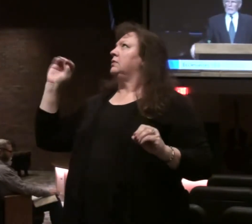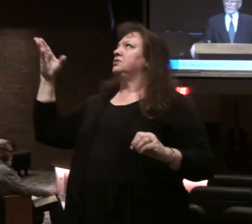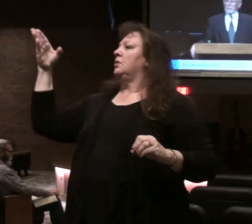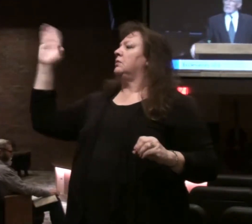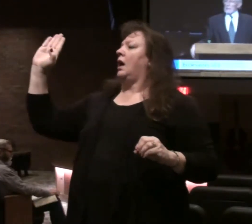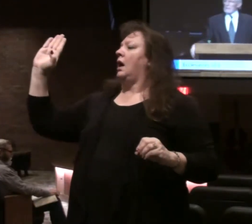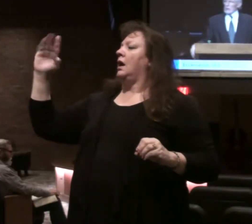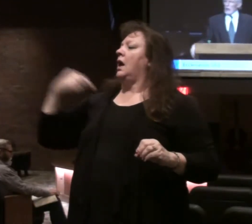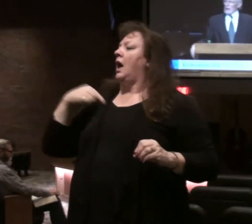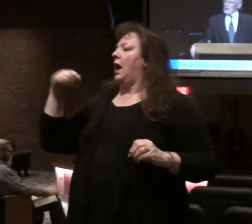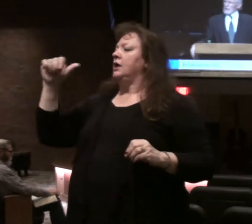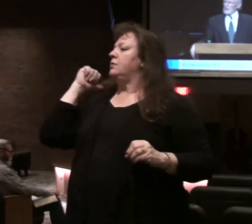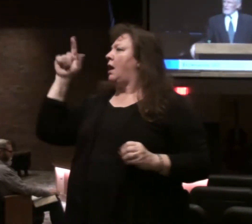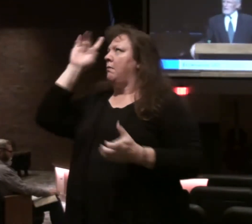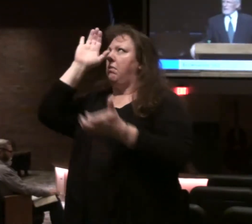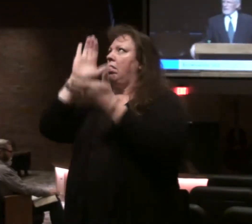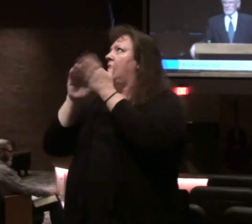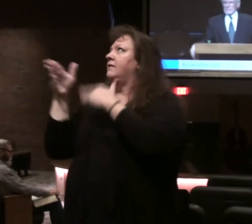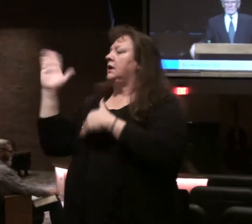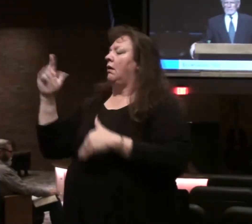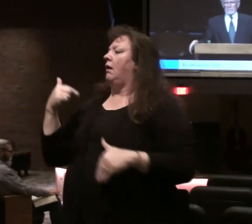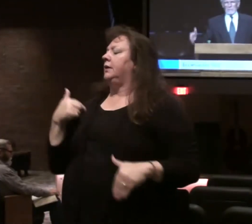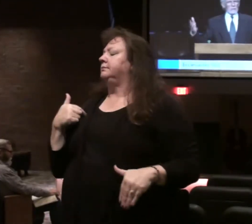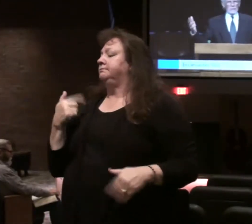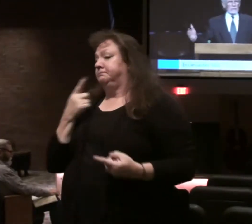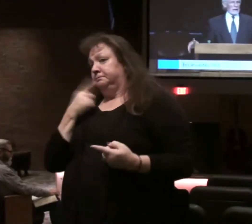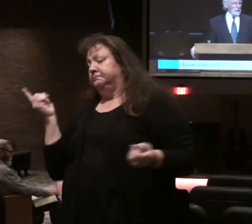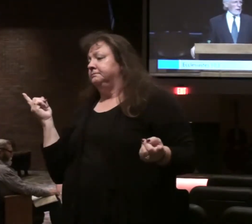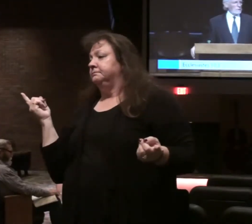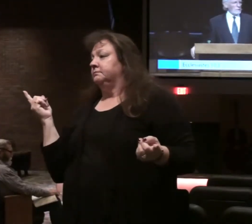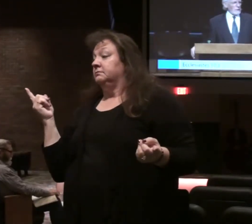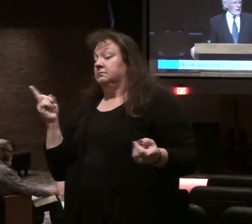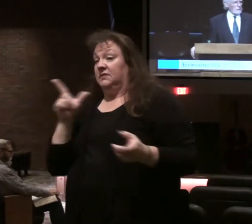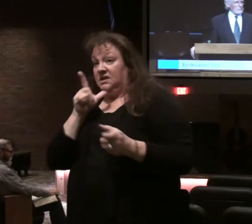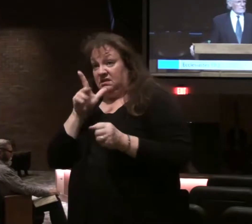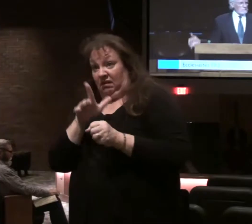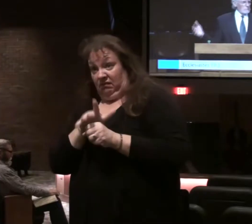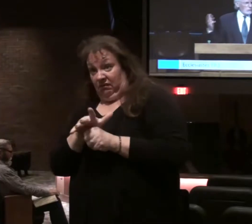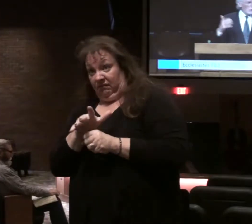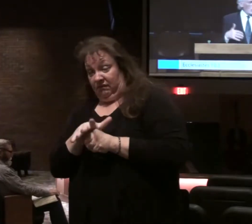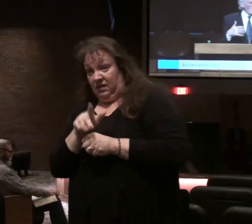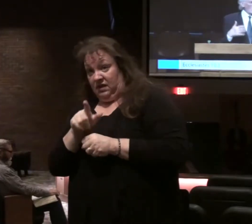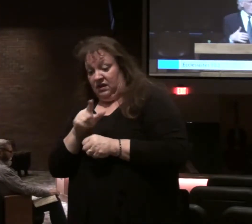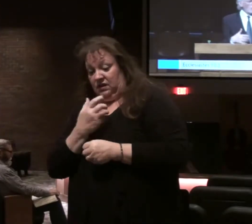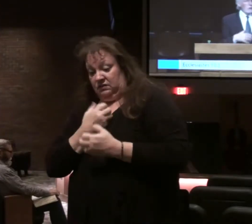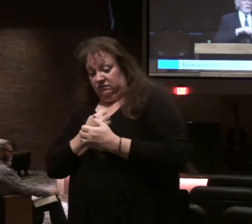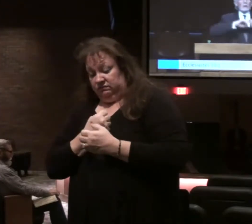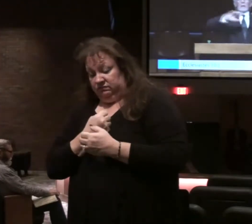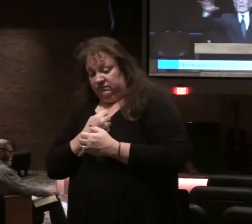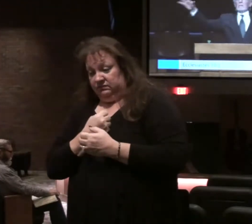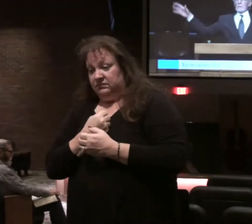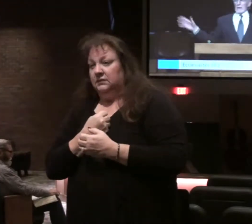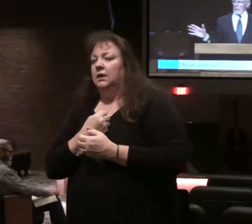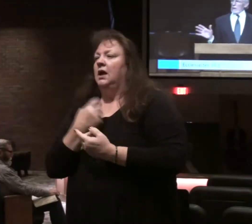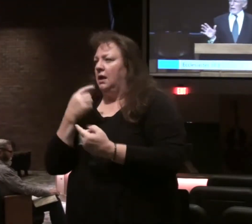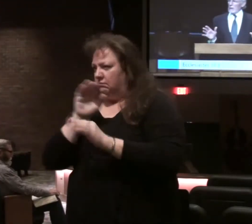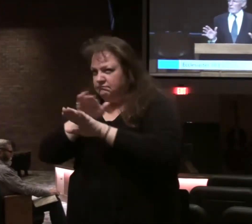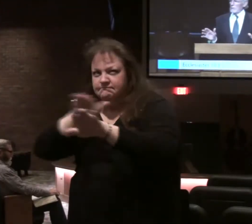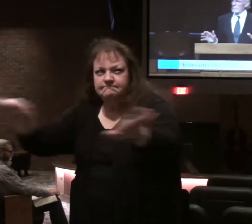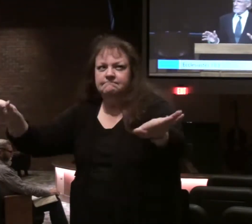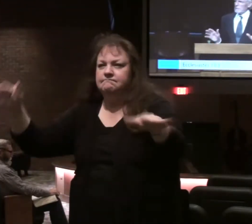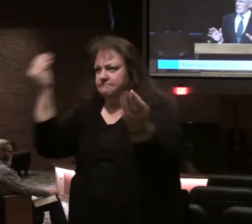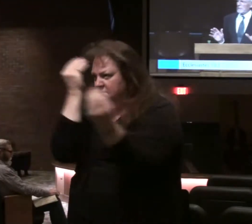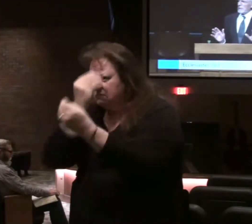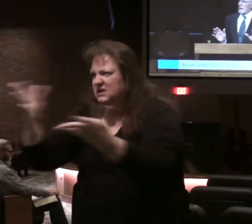and do not believe in God. You know, it's not enough that you hold that you want everybody to know.